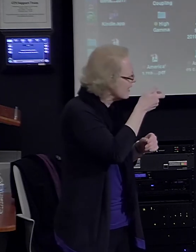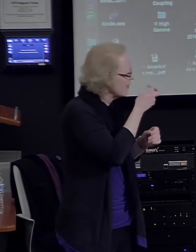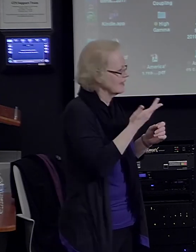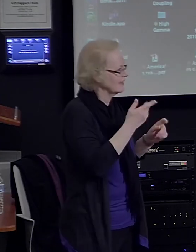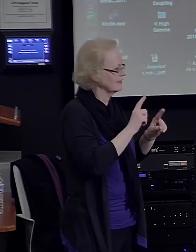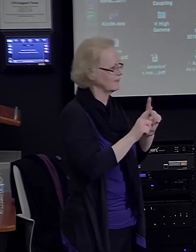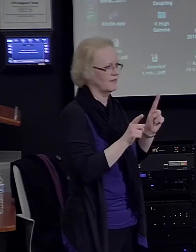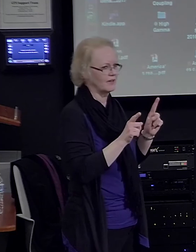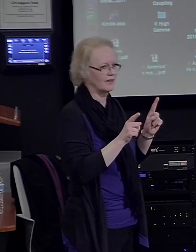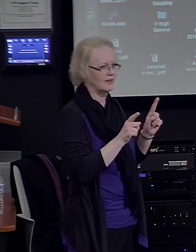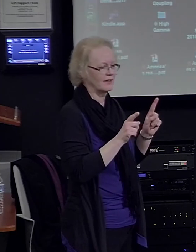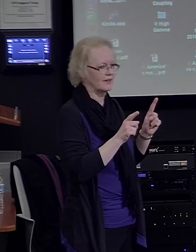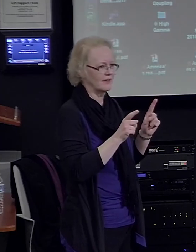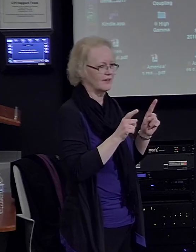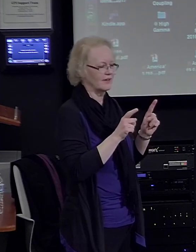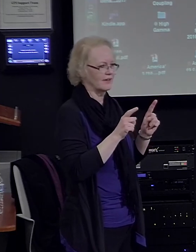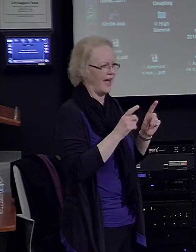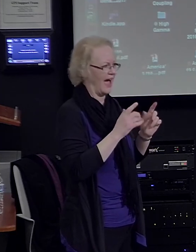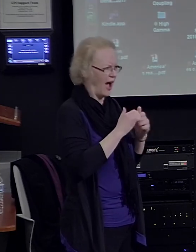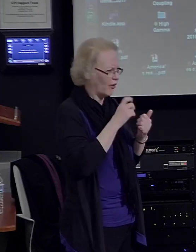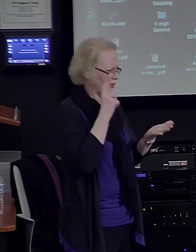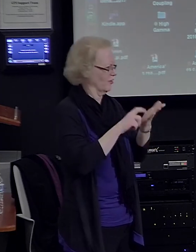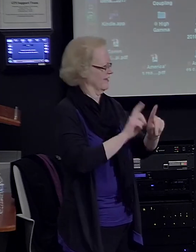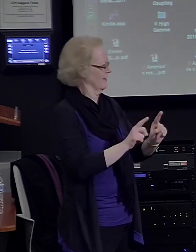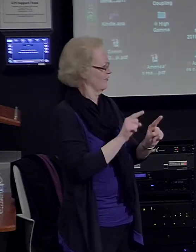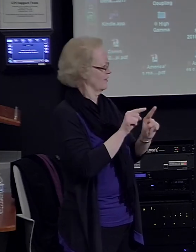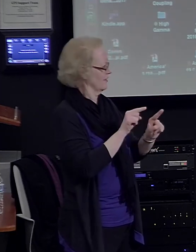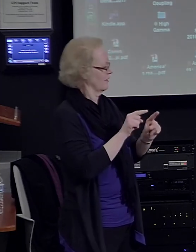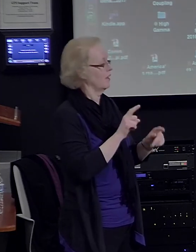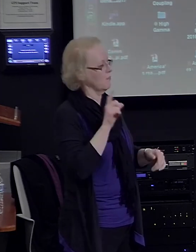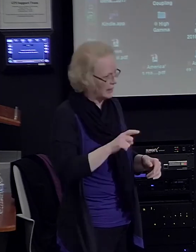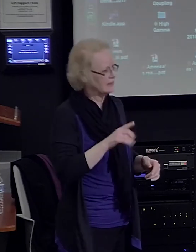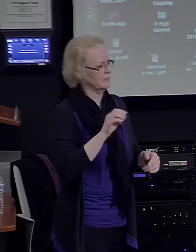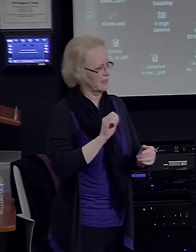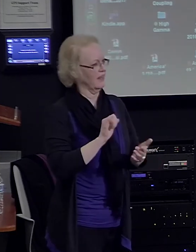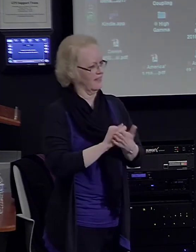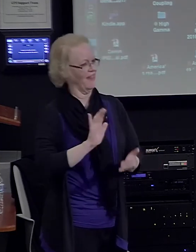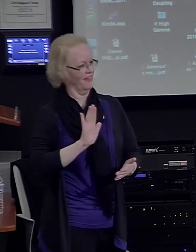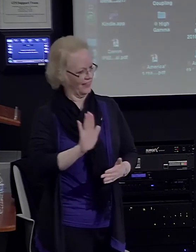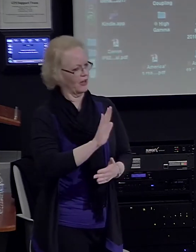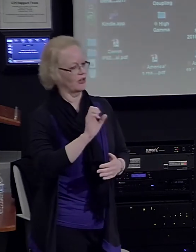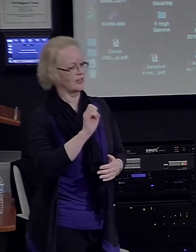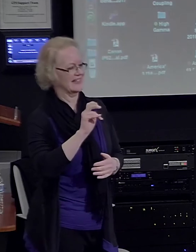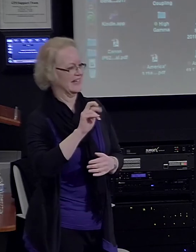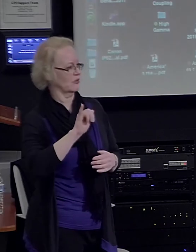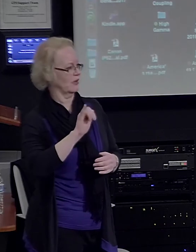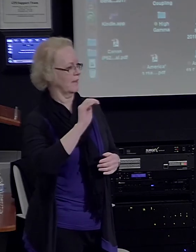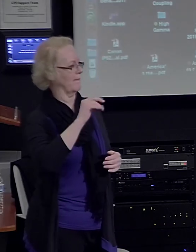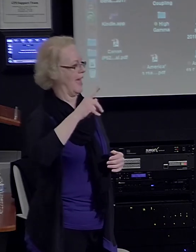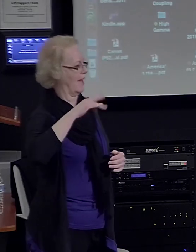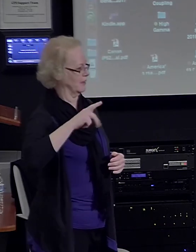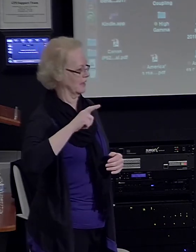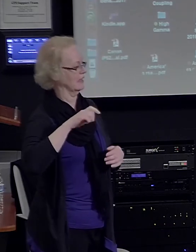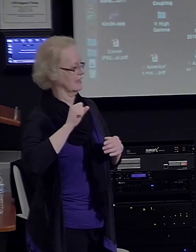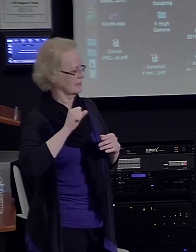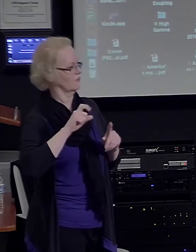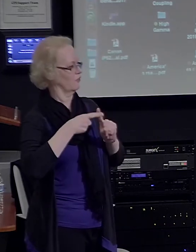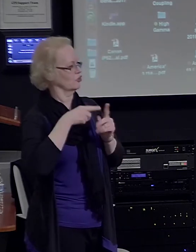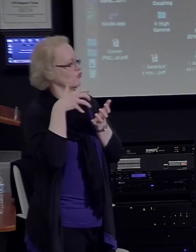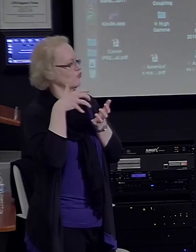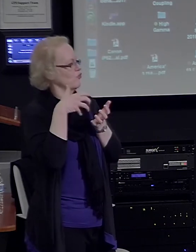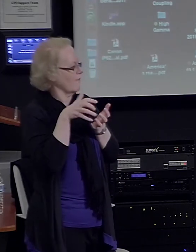difference and it must be that the sensory mapping is being perfected first in a very rough